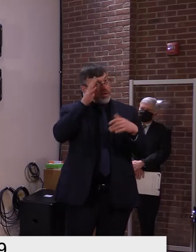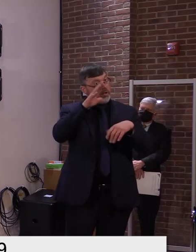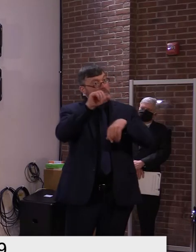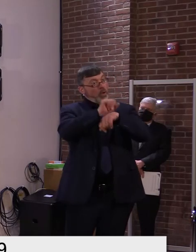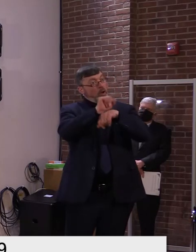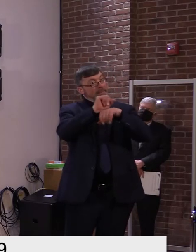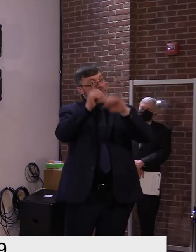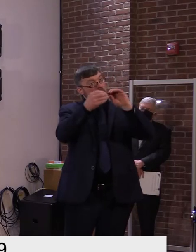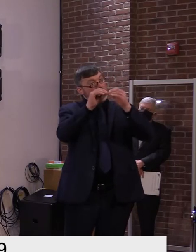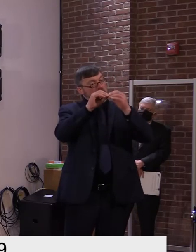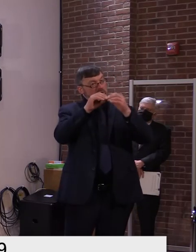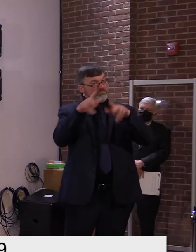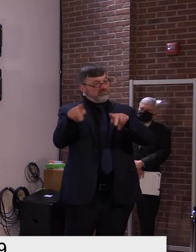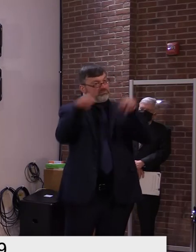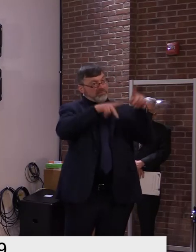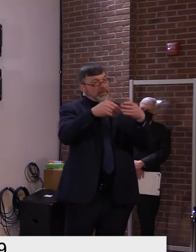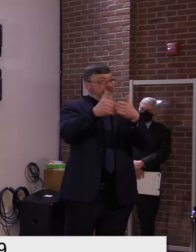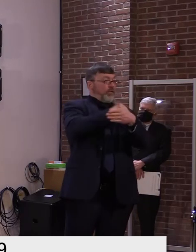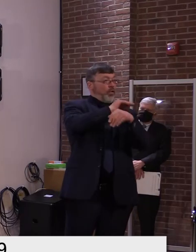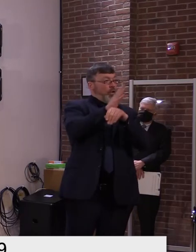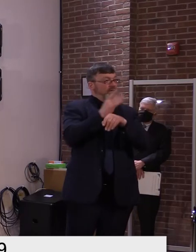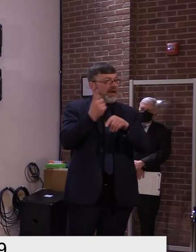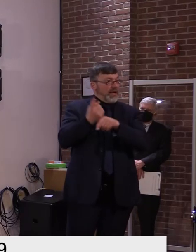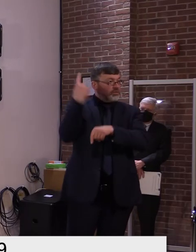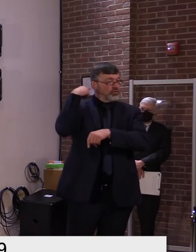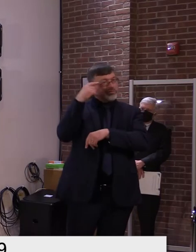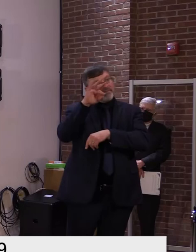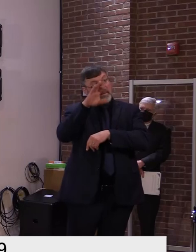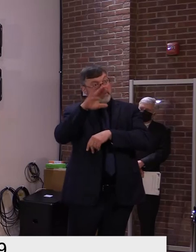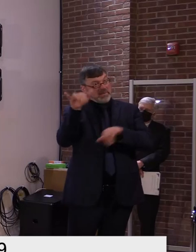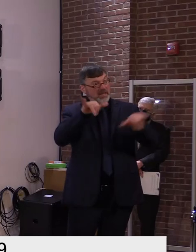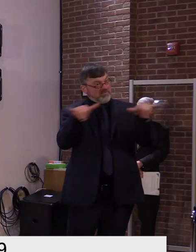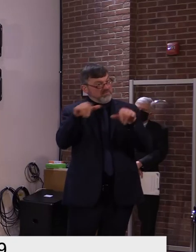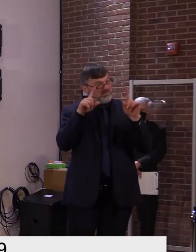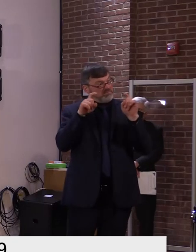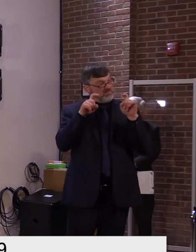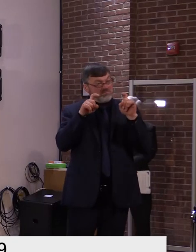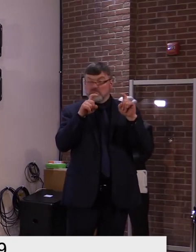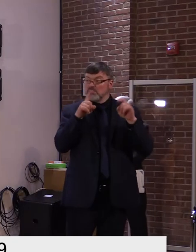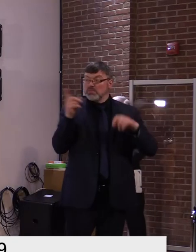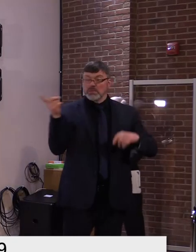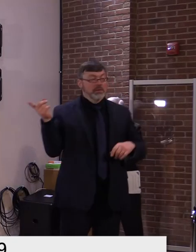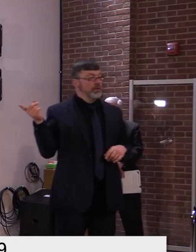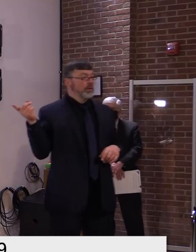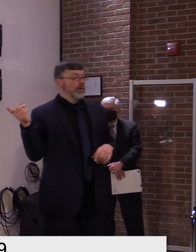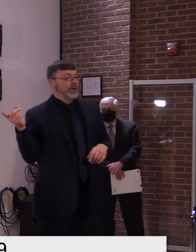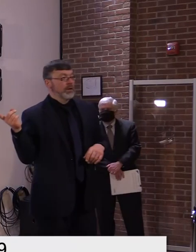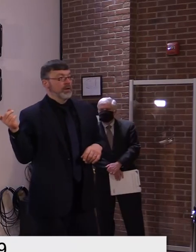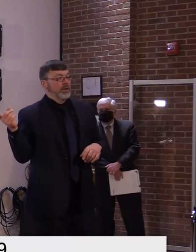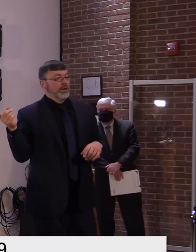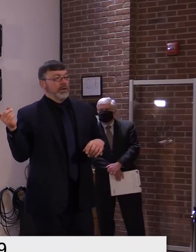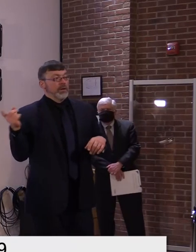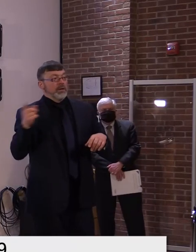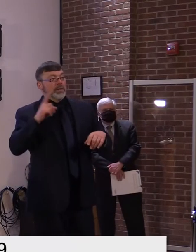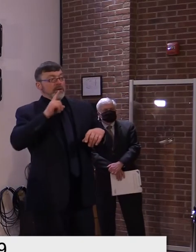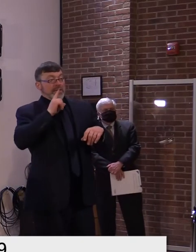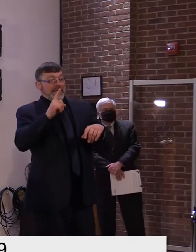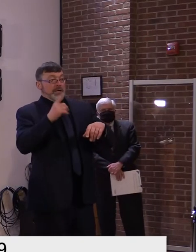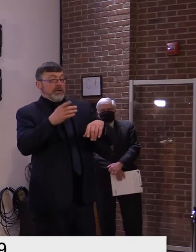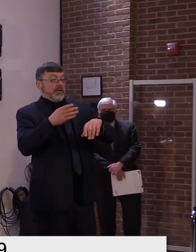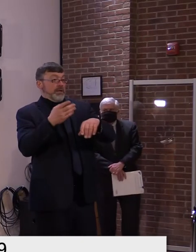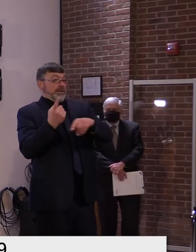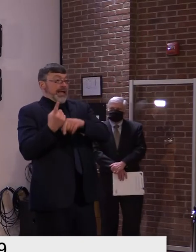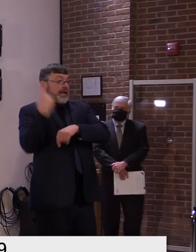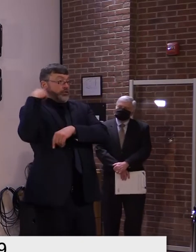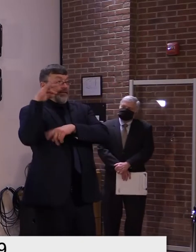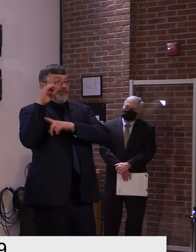with the measure that they're using today, 3.2%, we were down pre-pandemic around 2%, lowest